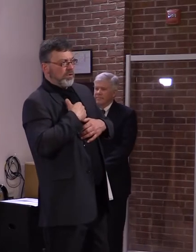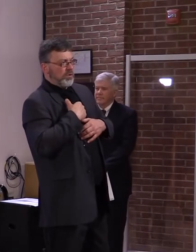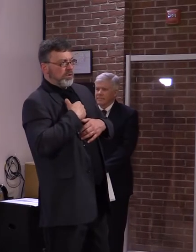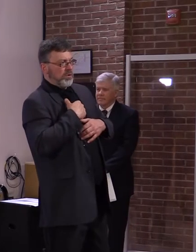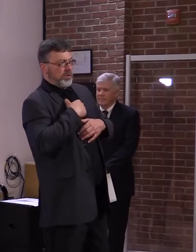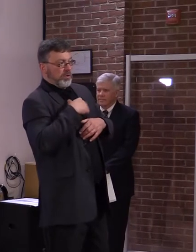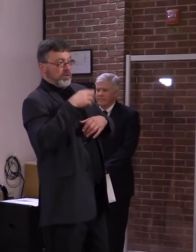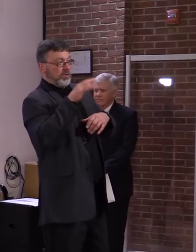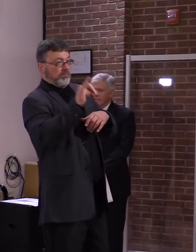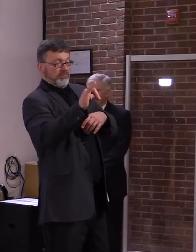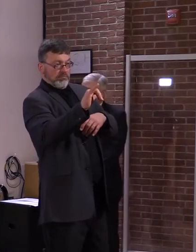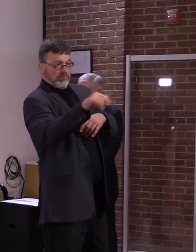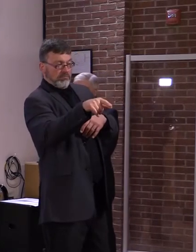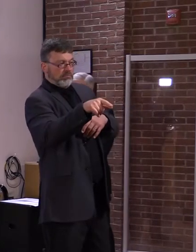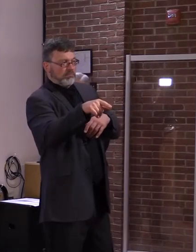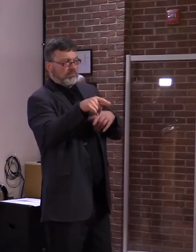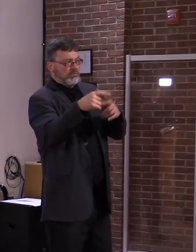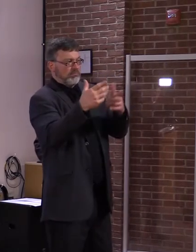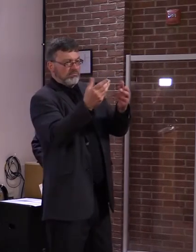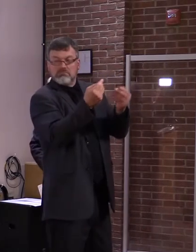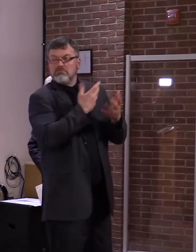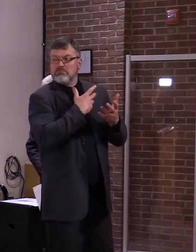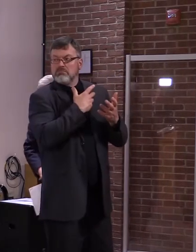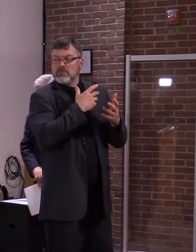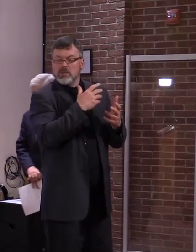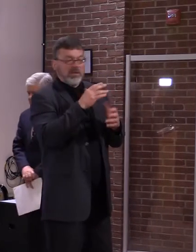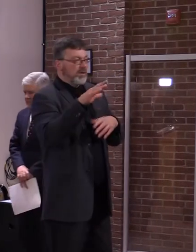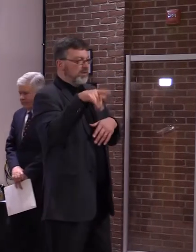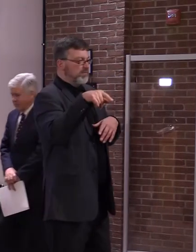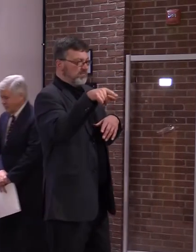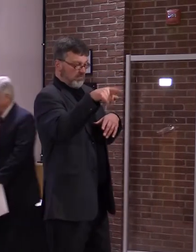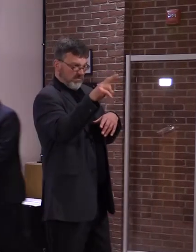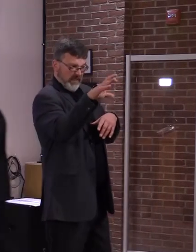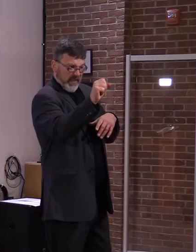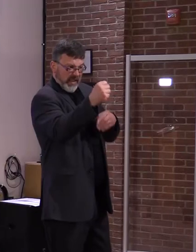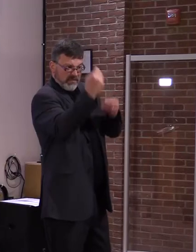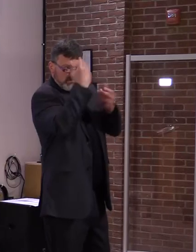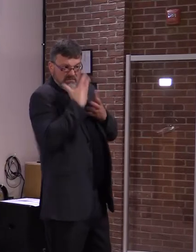I'll ask, maybe Secretary Smith will be able to answer part of that.